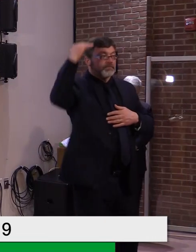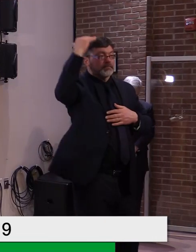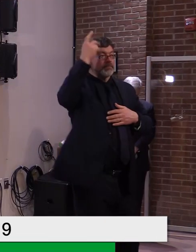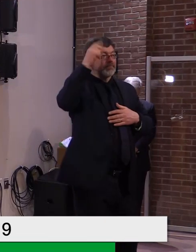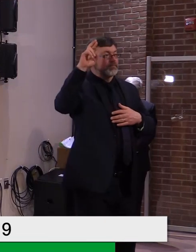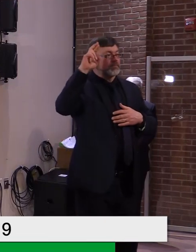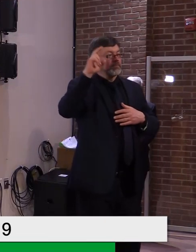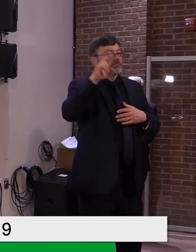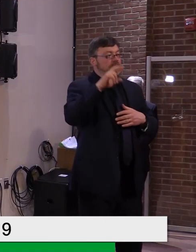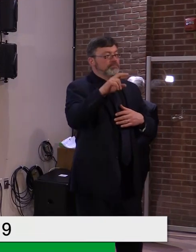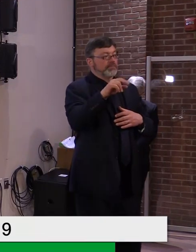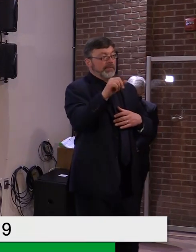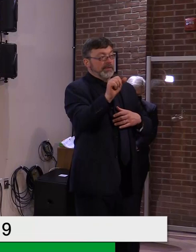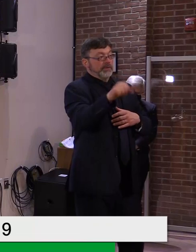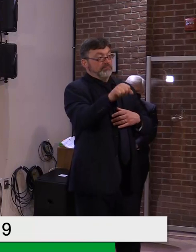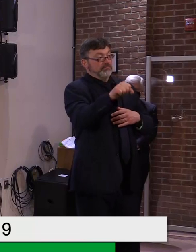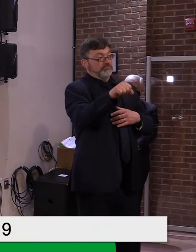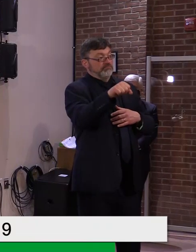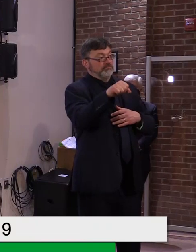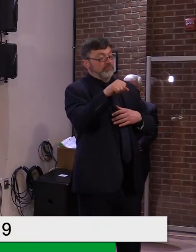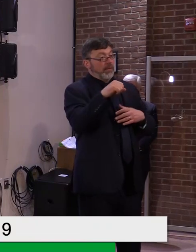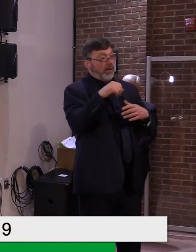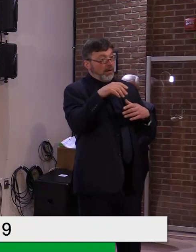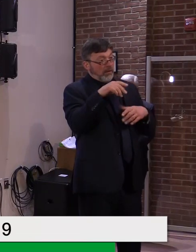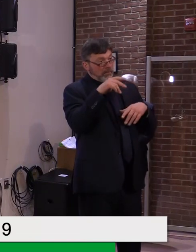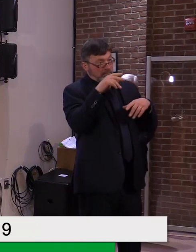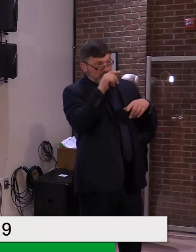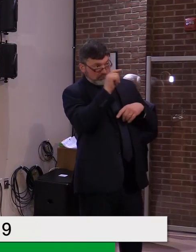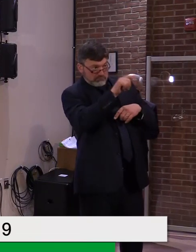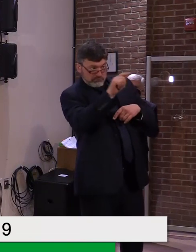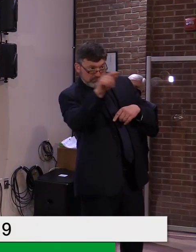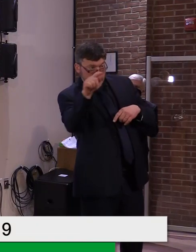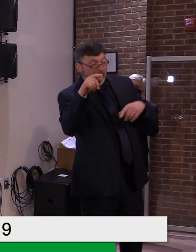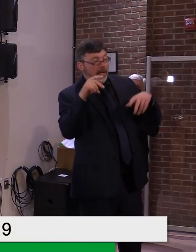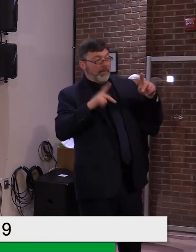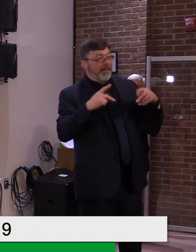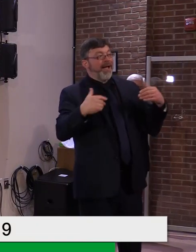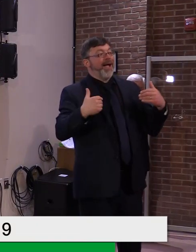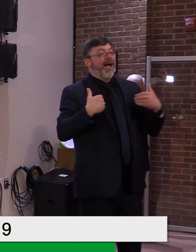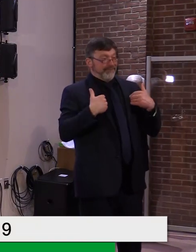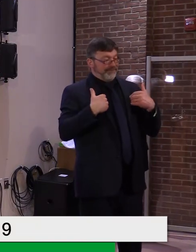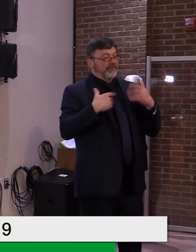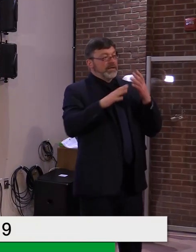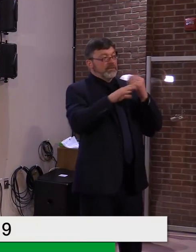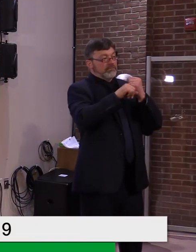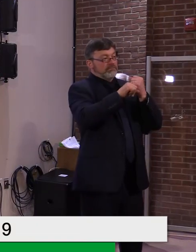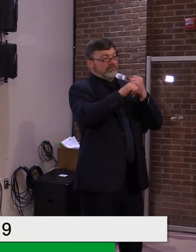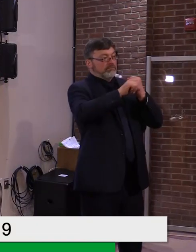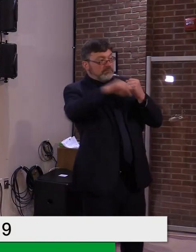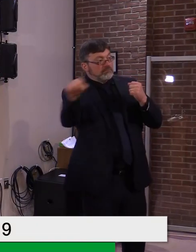I know of a number that are enrolled in a clinic at the University of Vermont Medical Center.